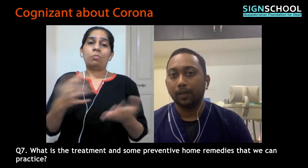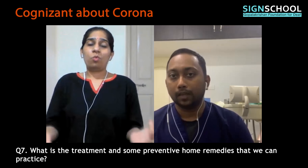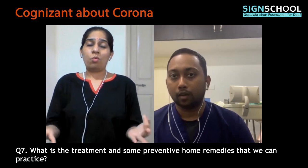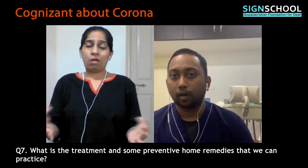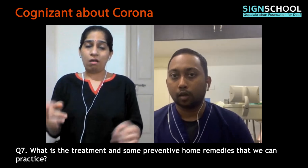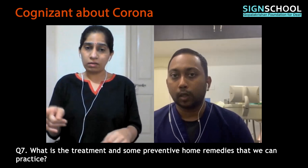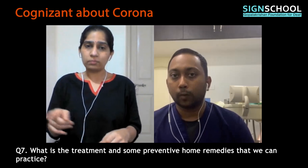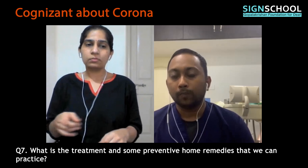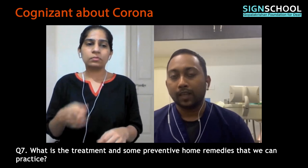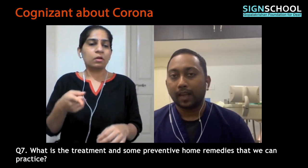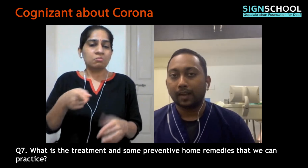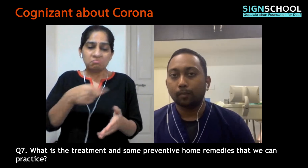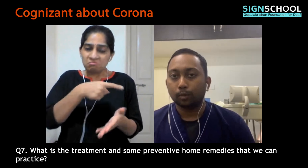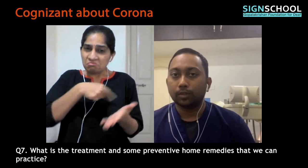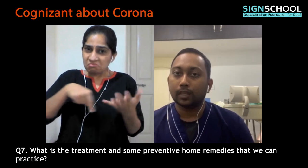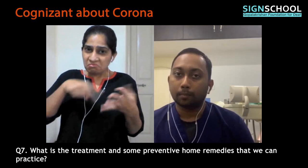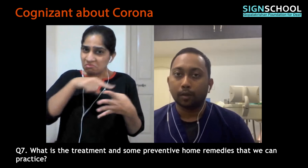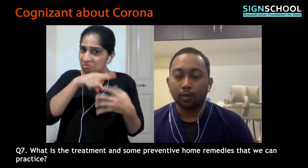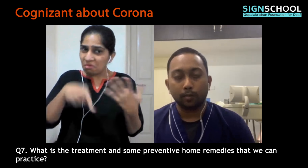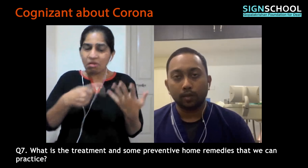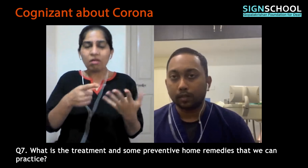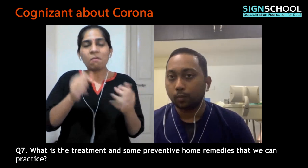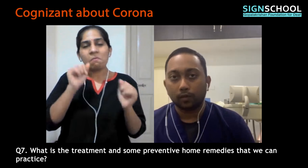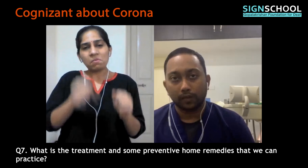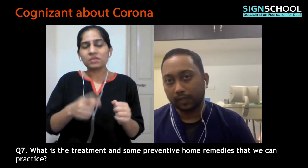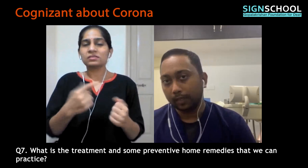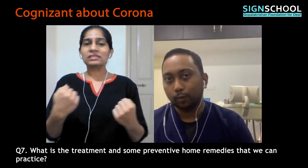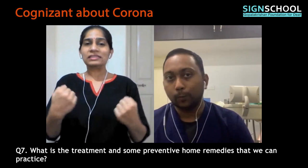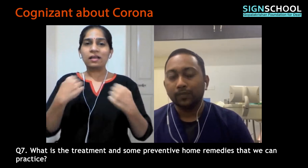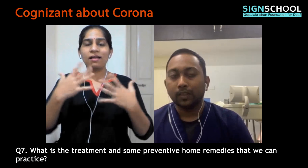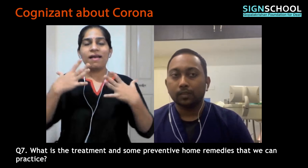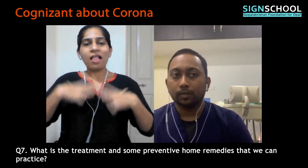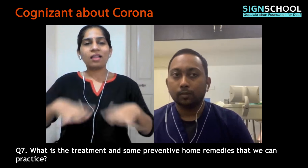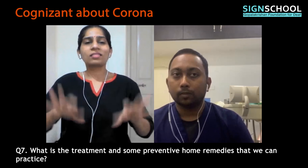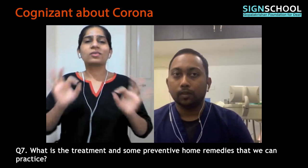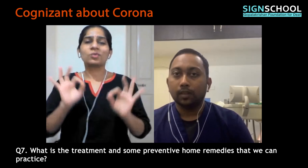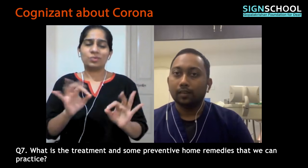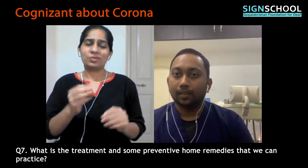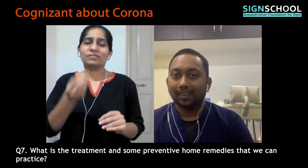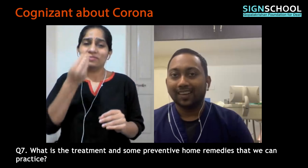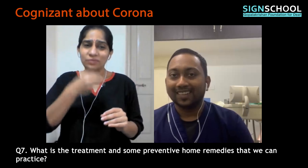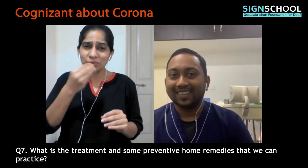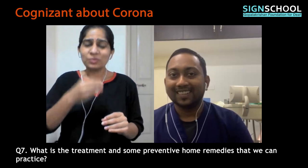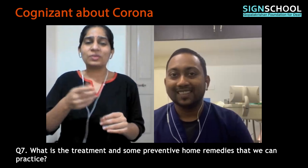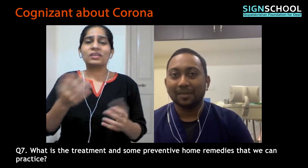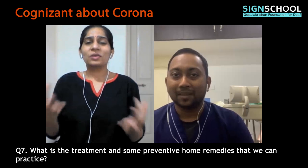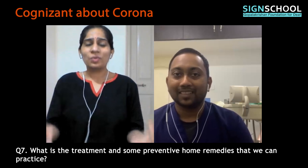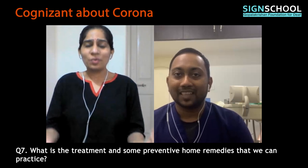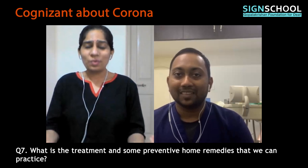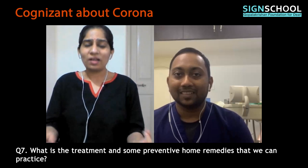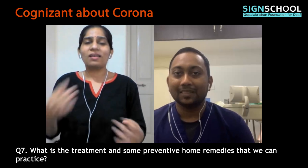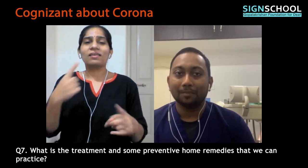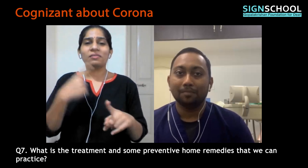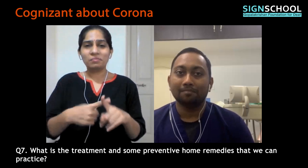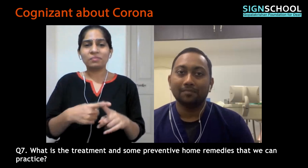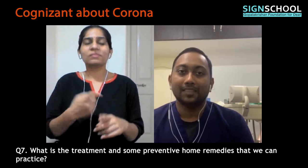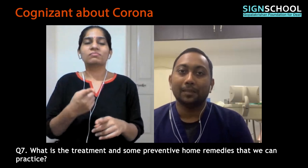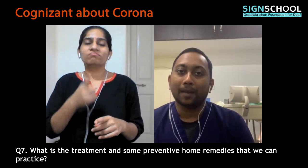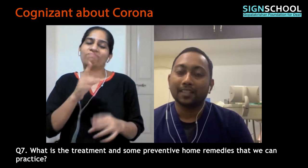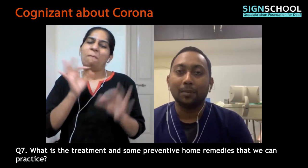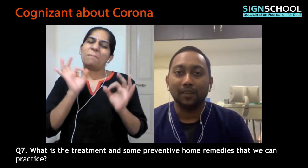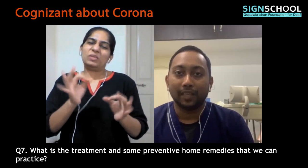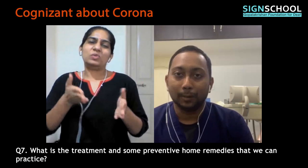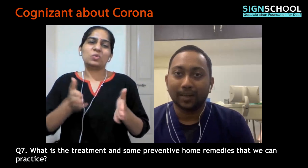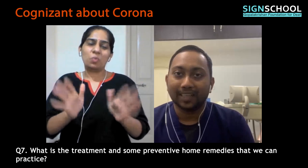take. Being in a lockdown and boosting up your immunity is what we can do. So yeah, this is the best thing.